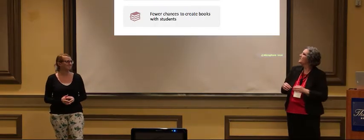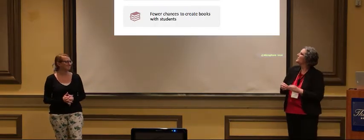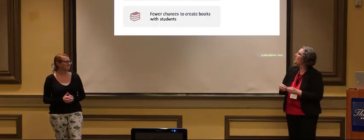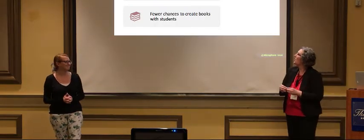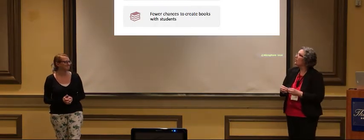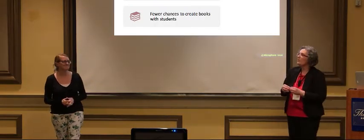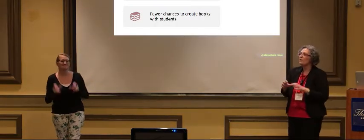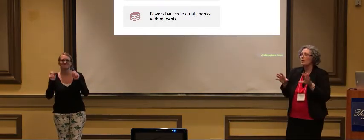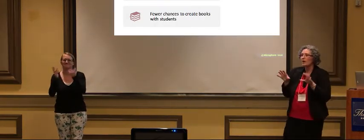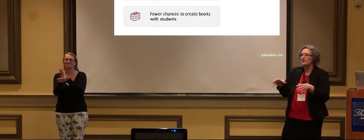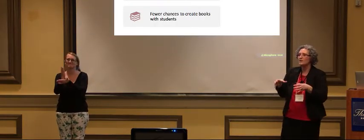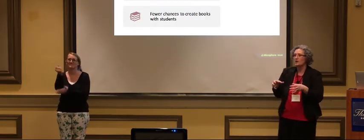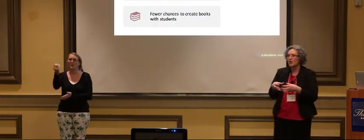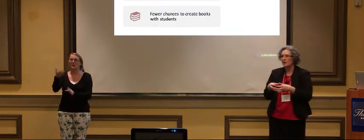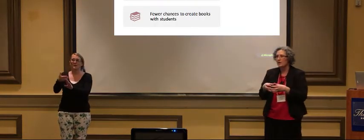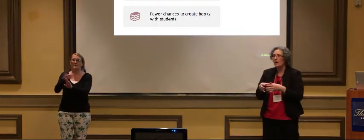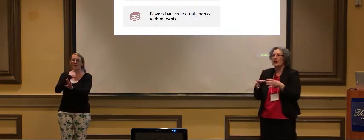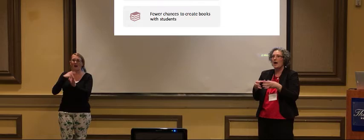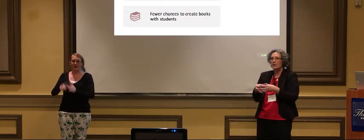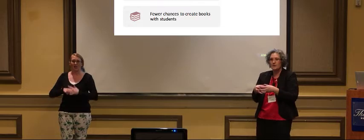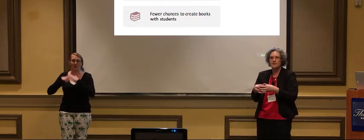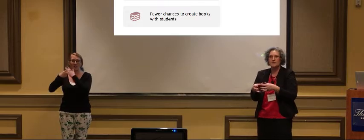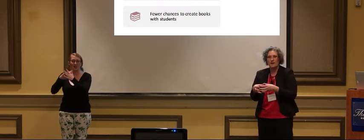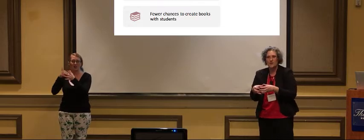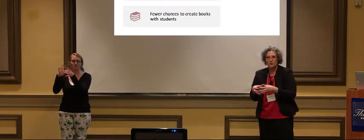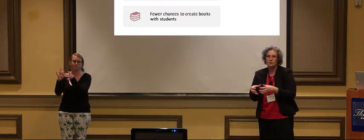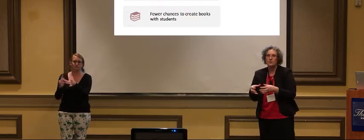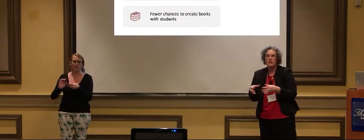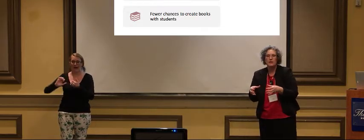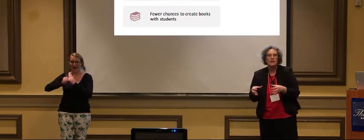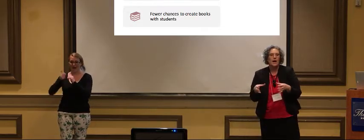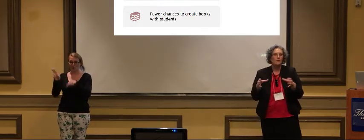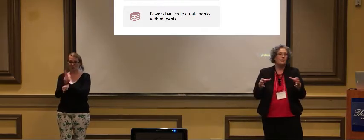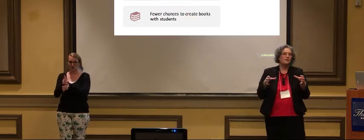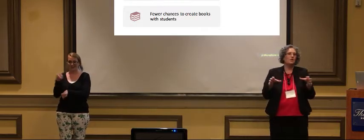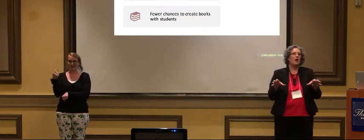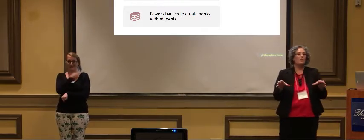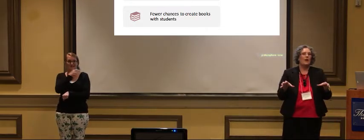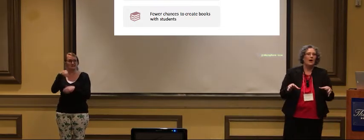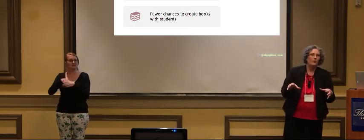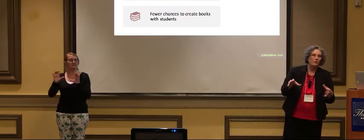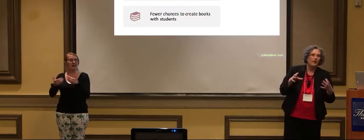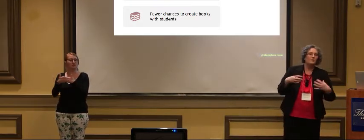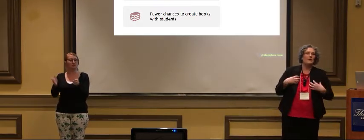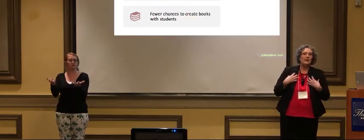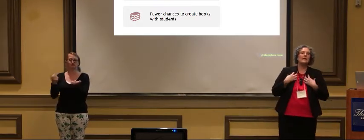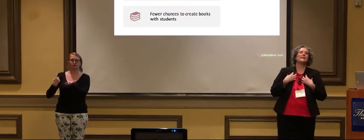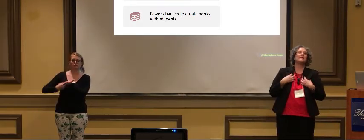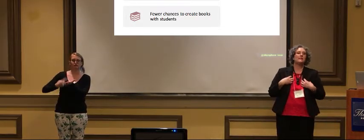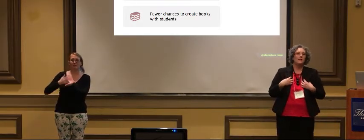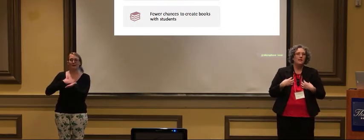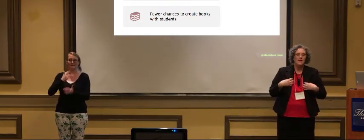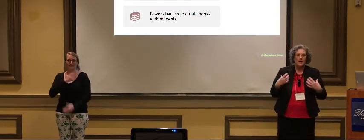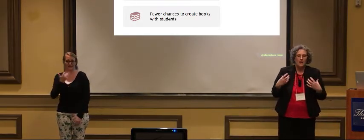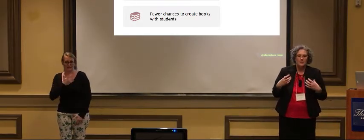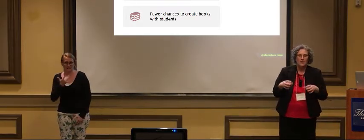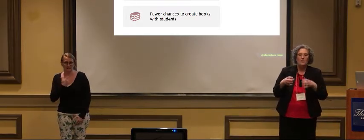that. So before I start talking about how I use it in the classroom, I wanted to talk about my